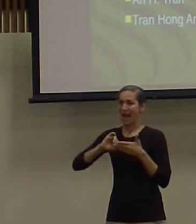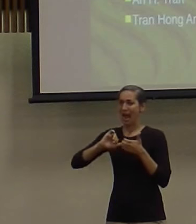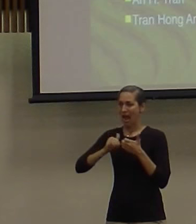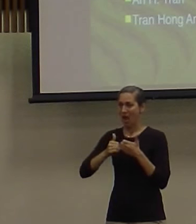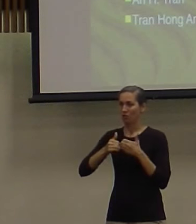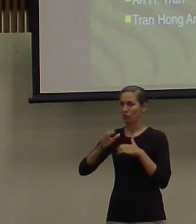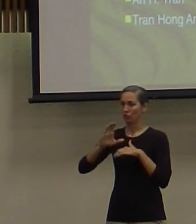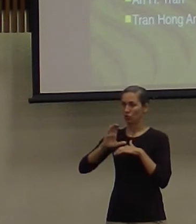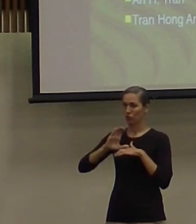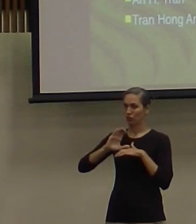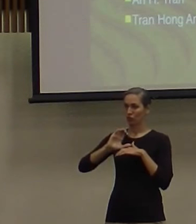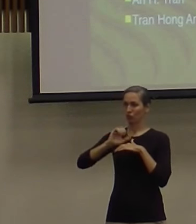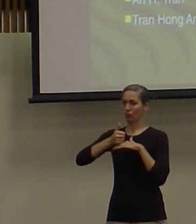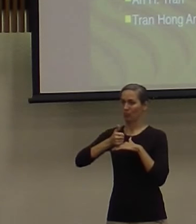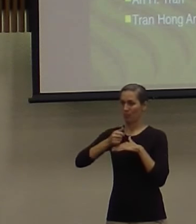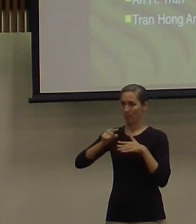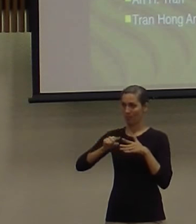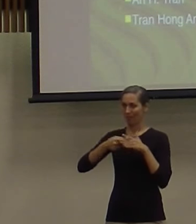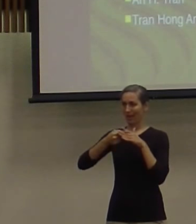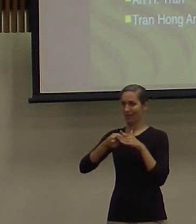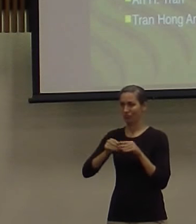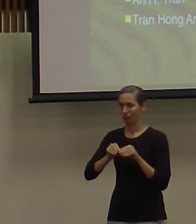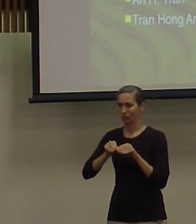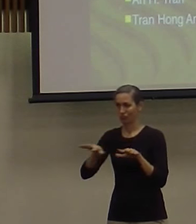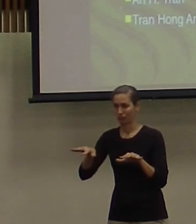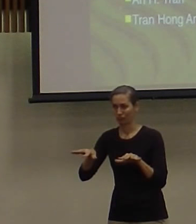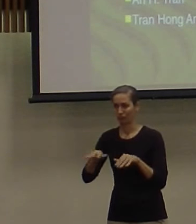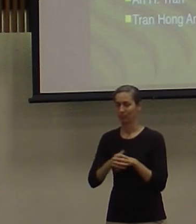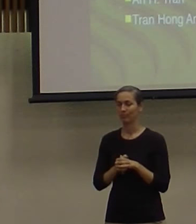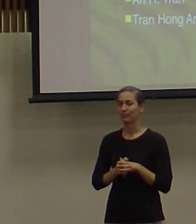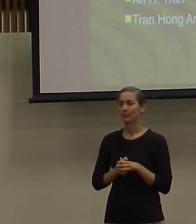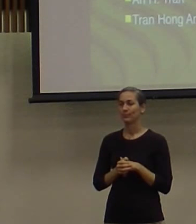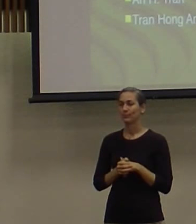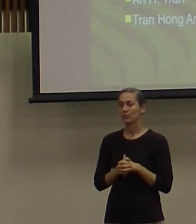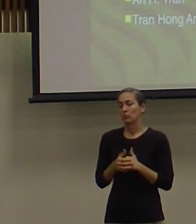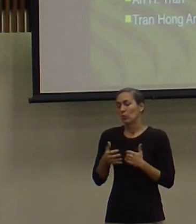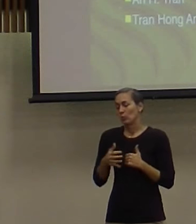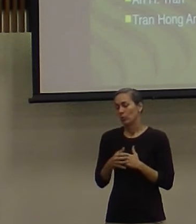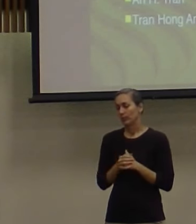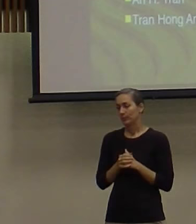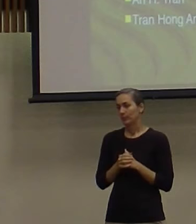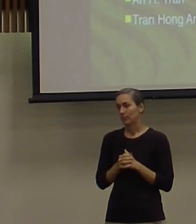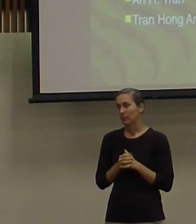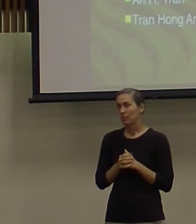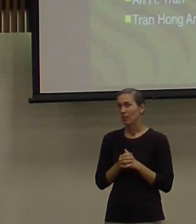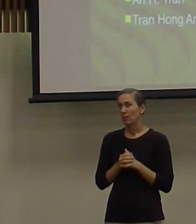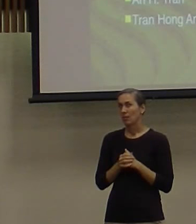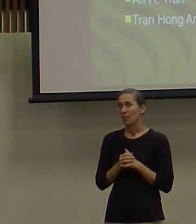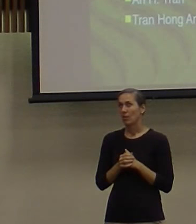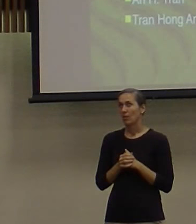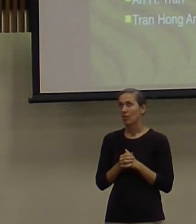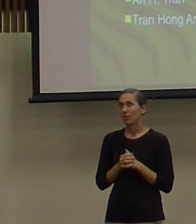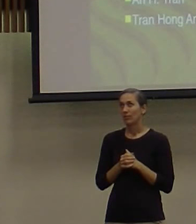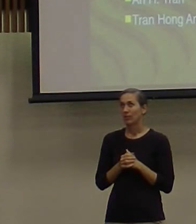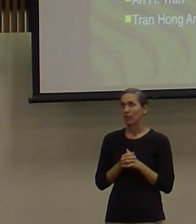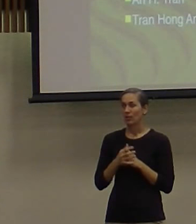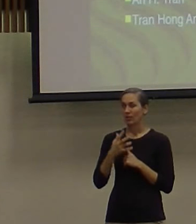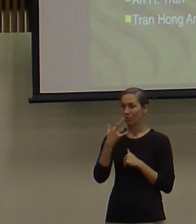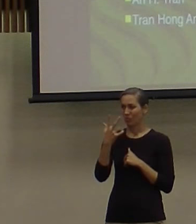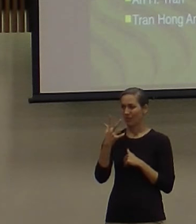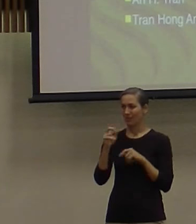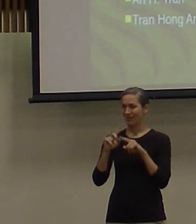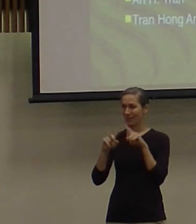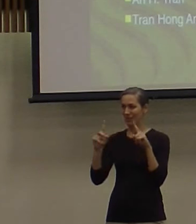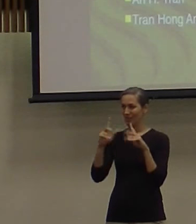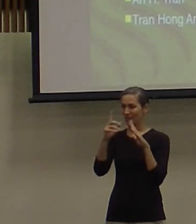then grew up and all kinds of things. So, there will be three periods of time in